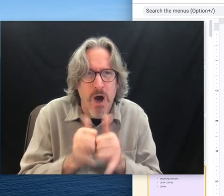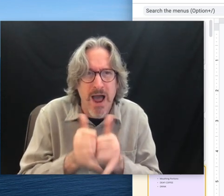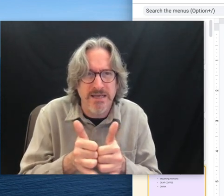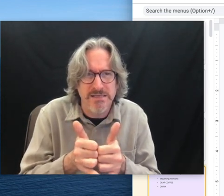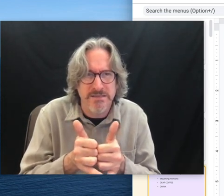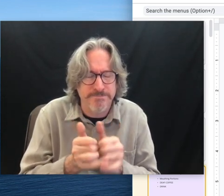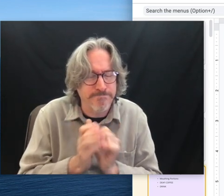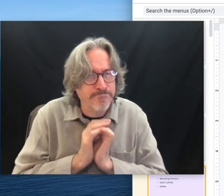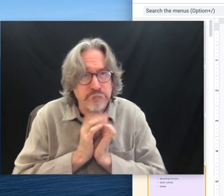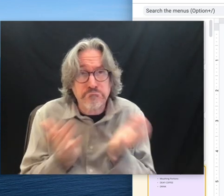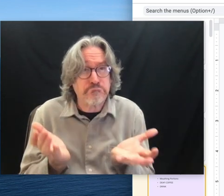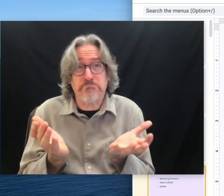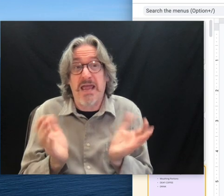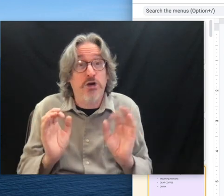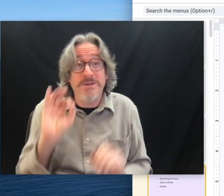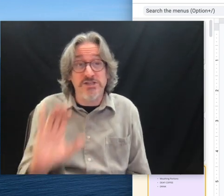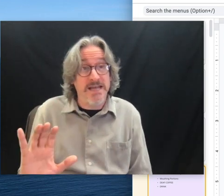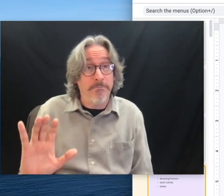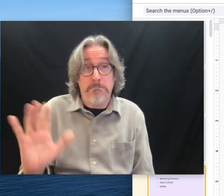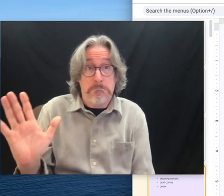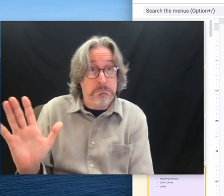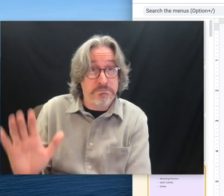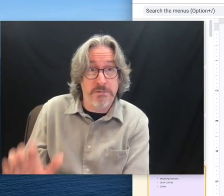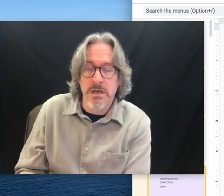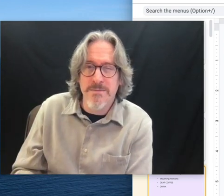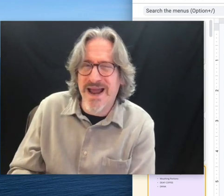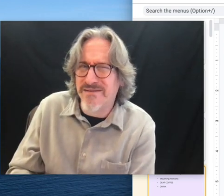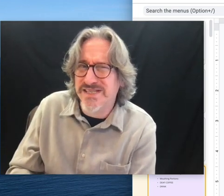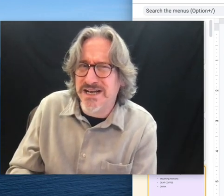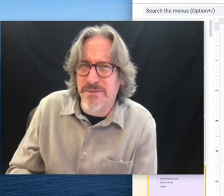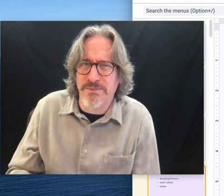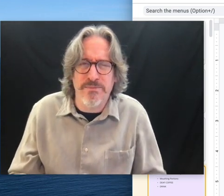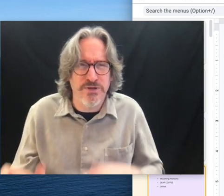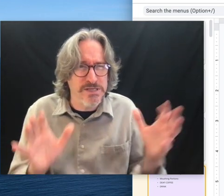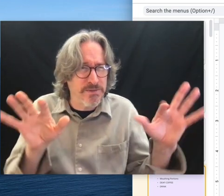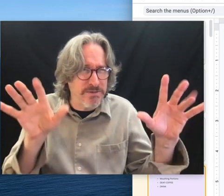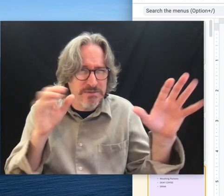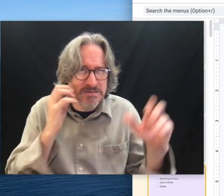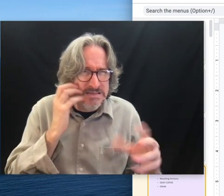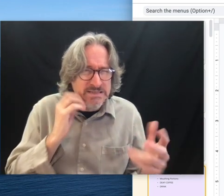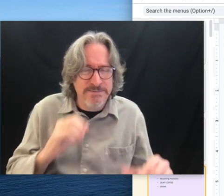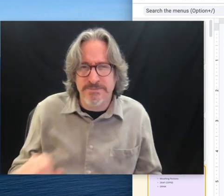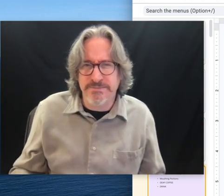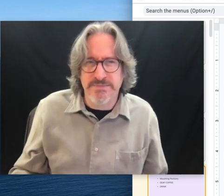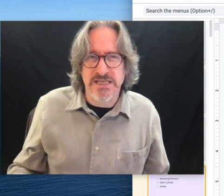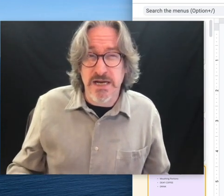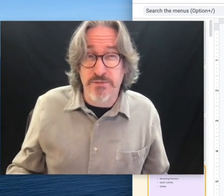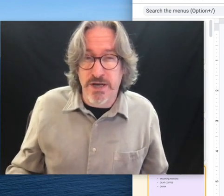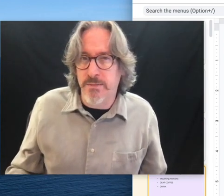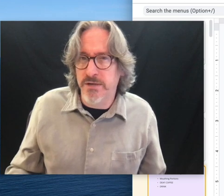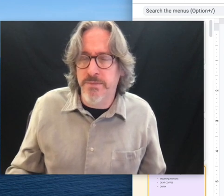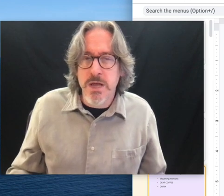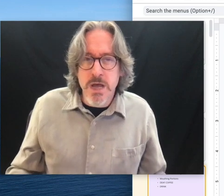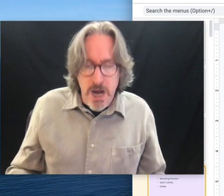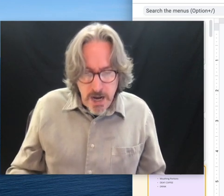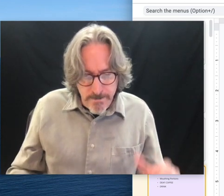two Y's. It could be just him, but I have seen a couple of people do it, so it's not pretty